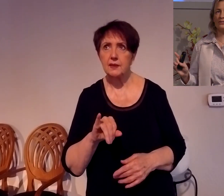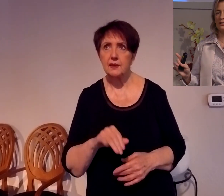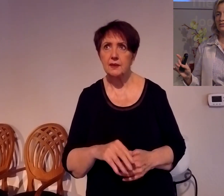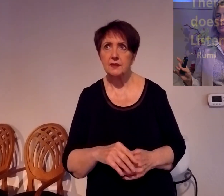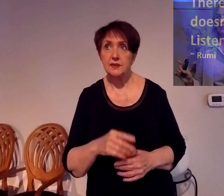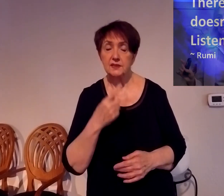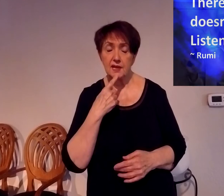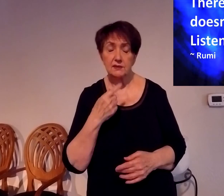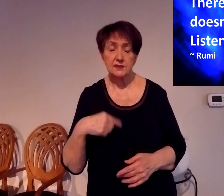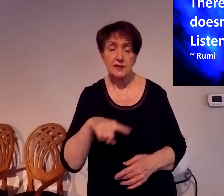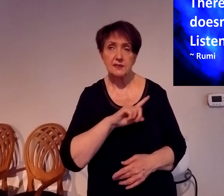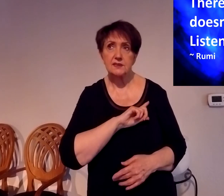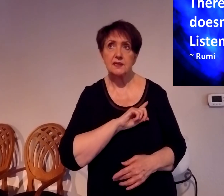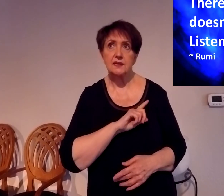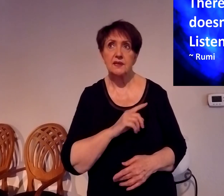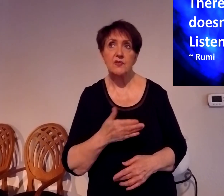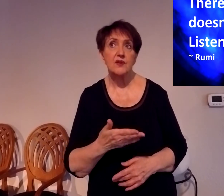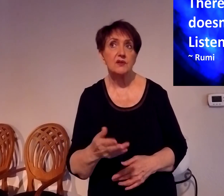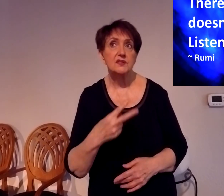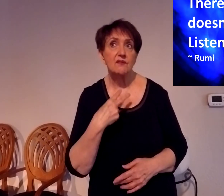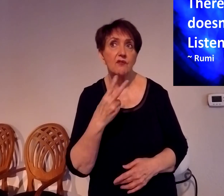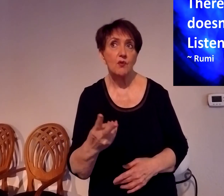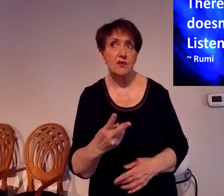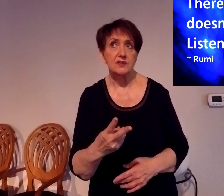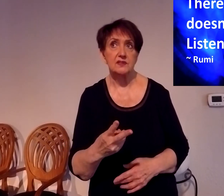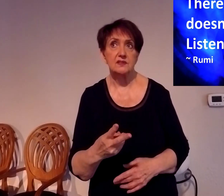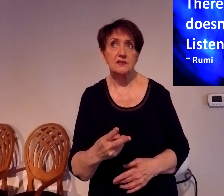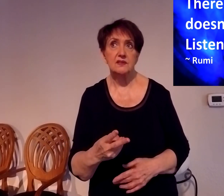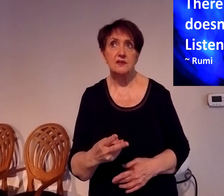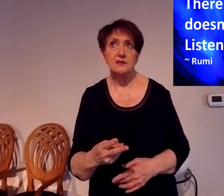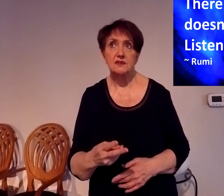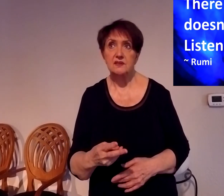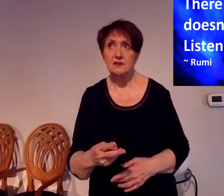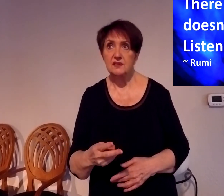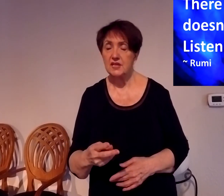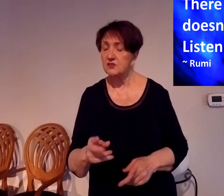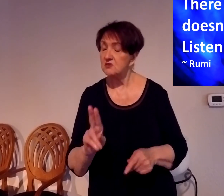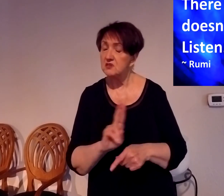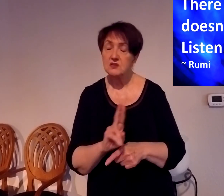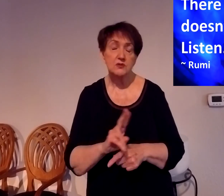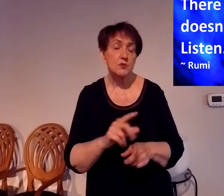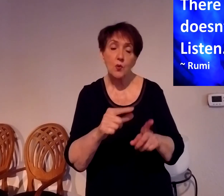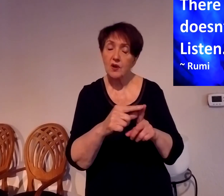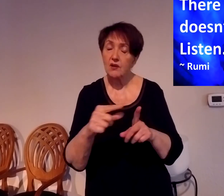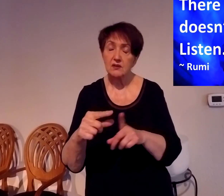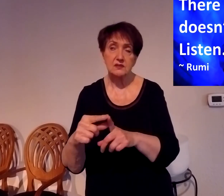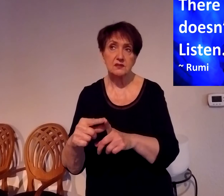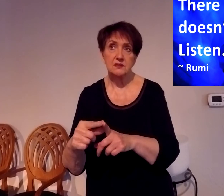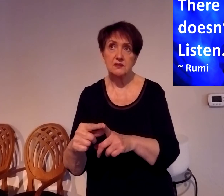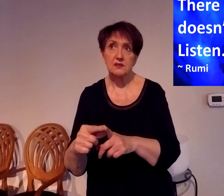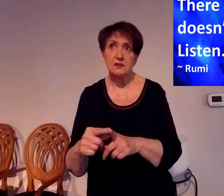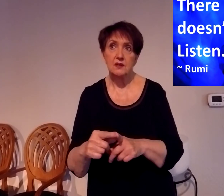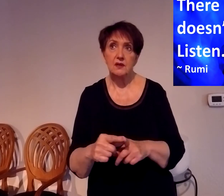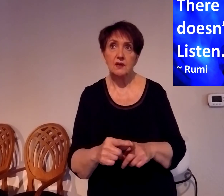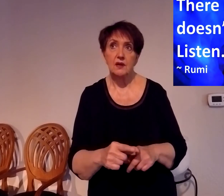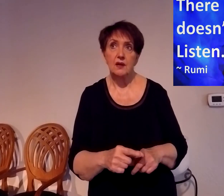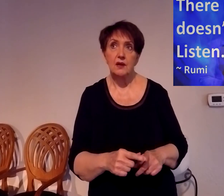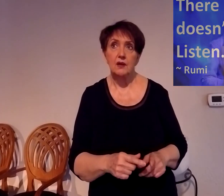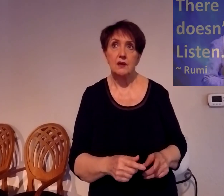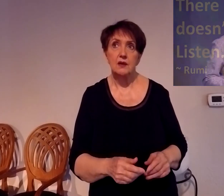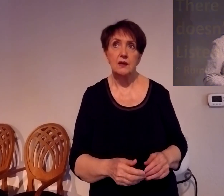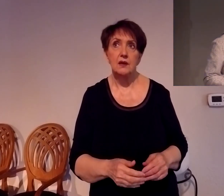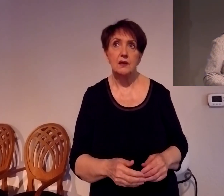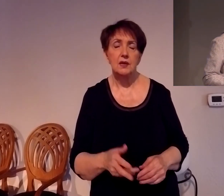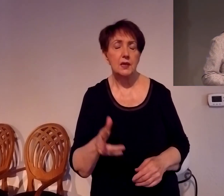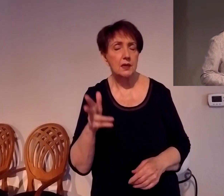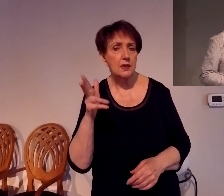Rumi tells us there's a voice that doesn't use words. Most of the time, there is no voice